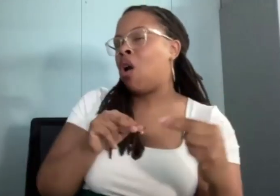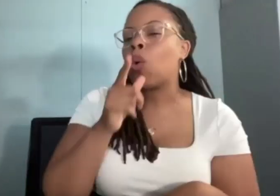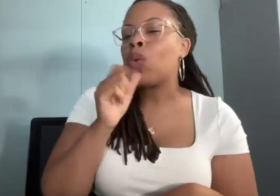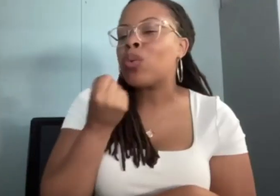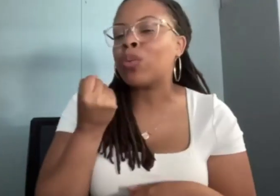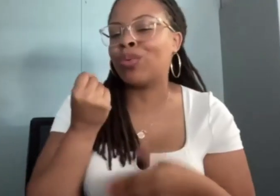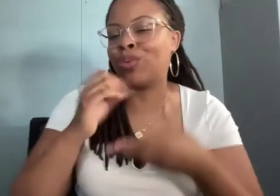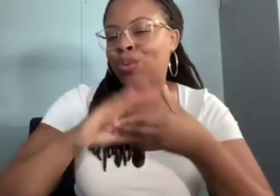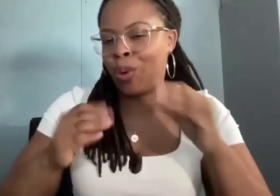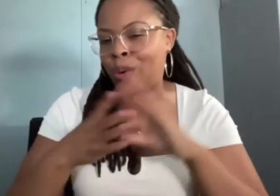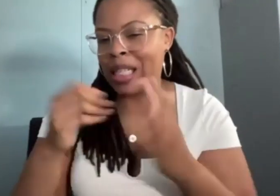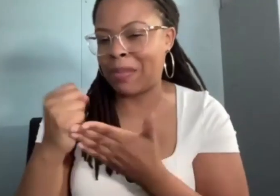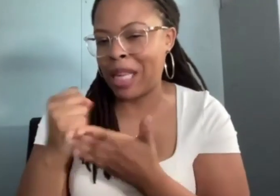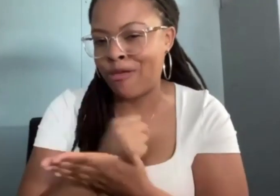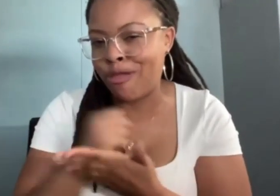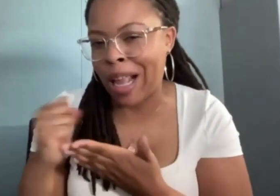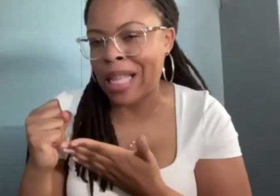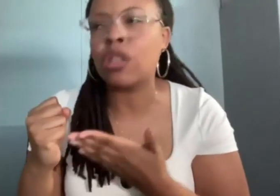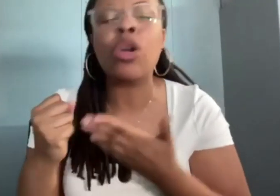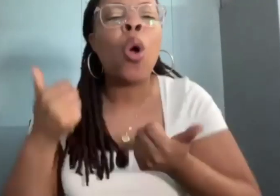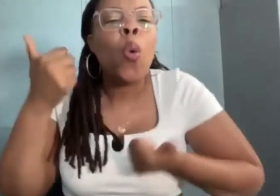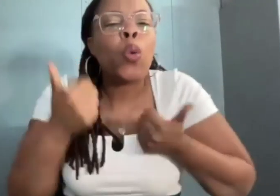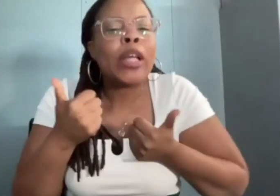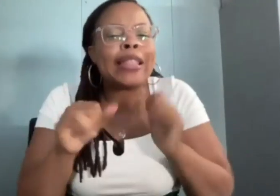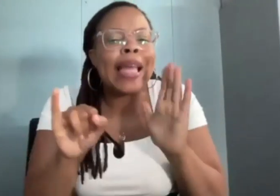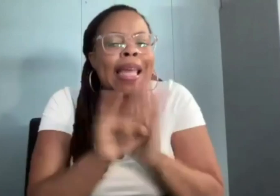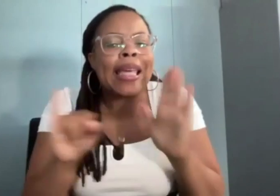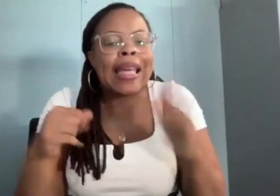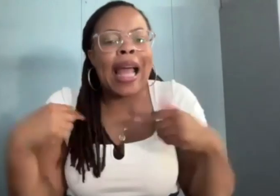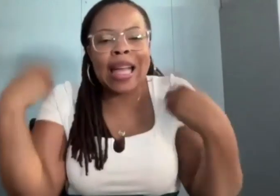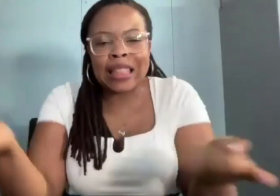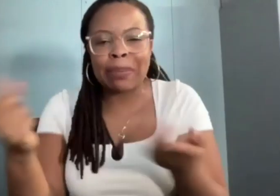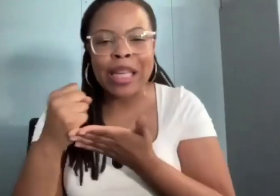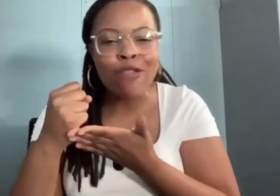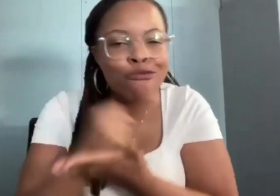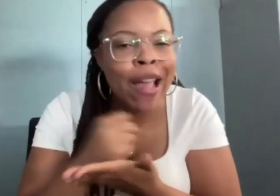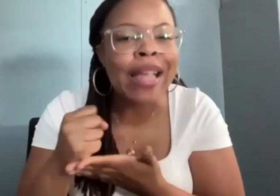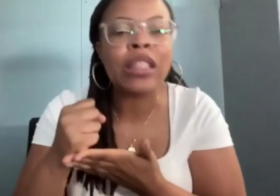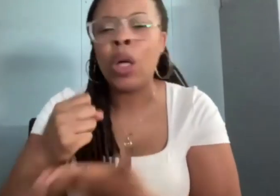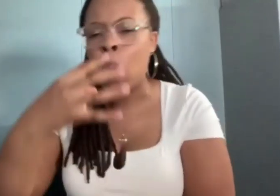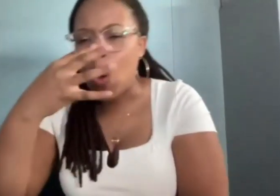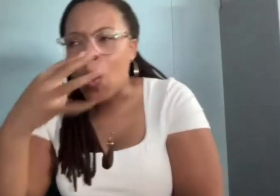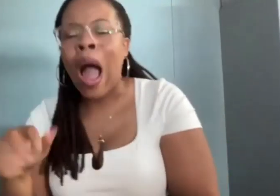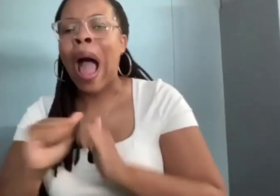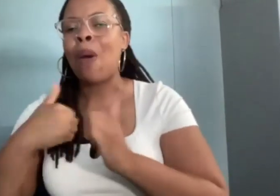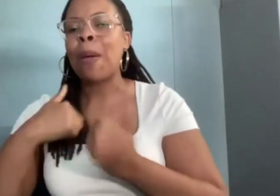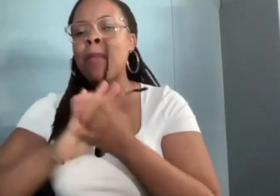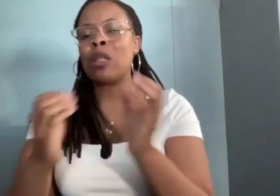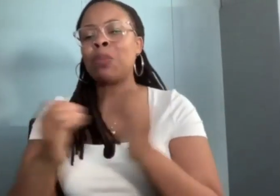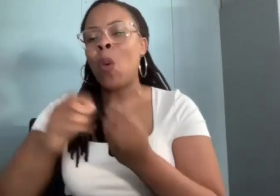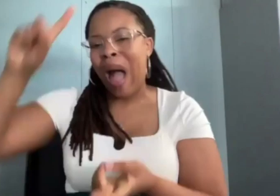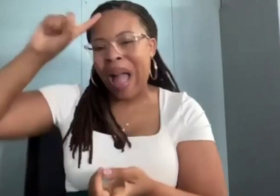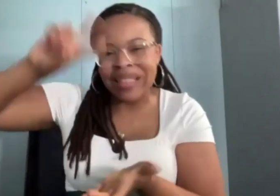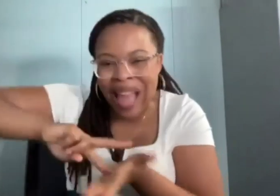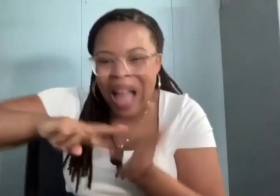intentional to consider whose story is being erased and which identity has been erased and